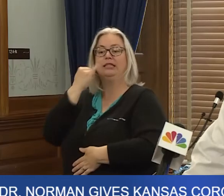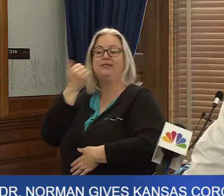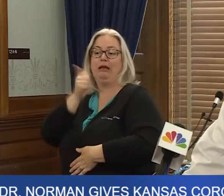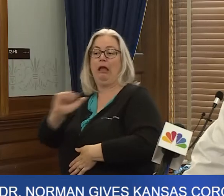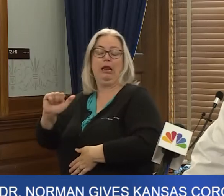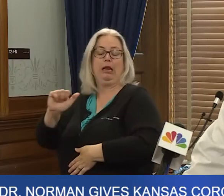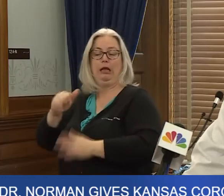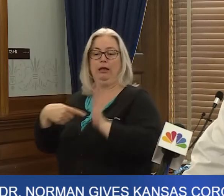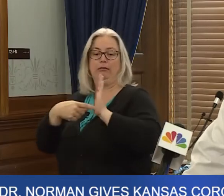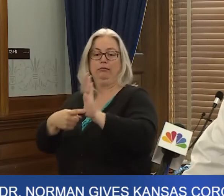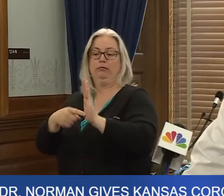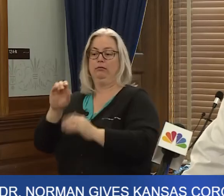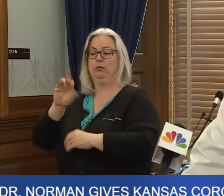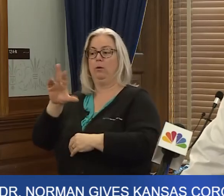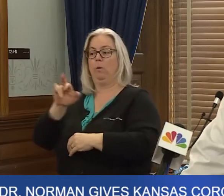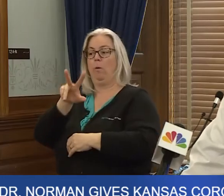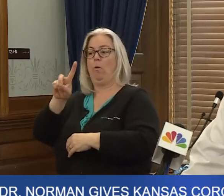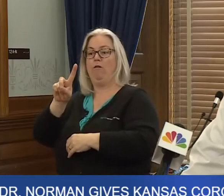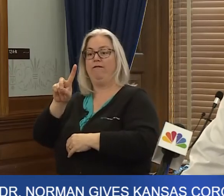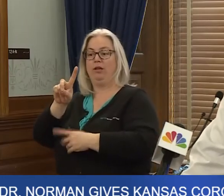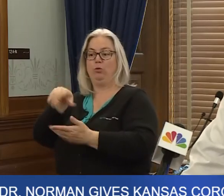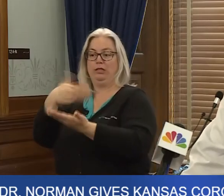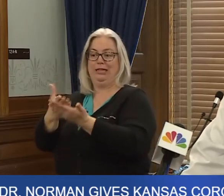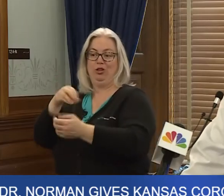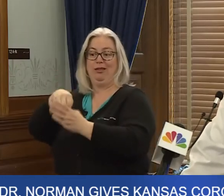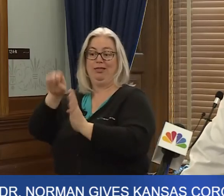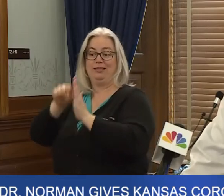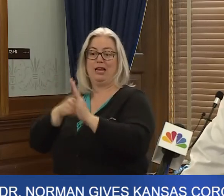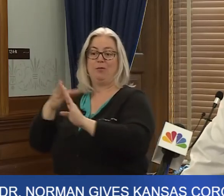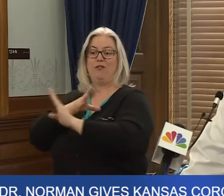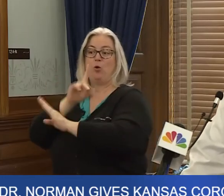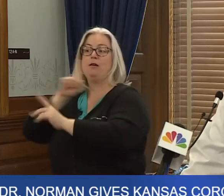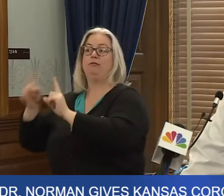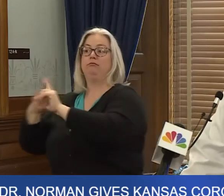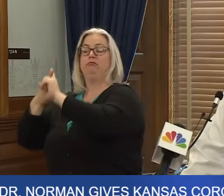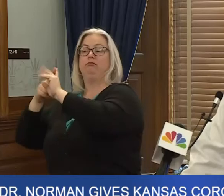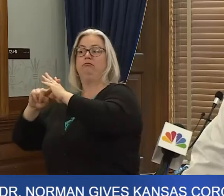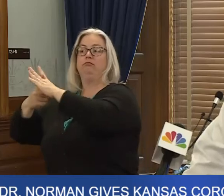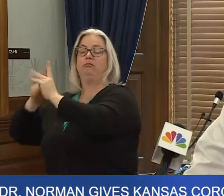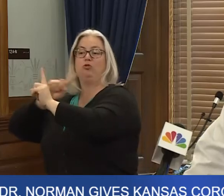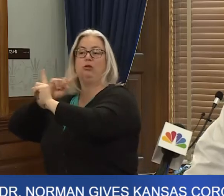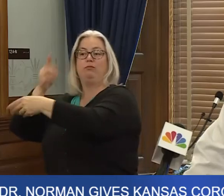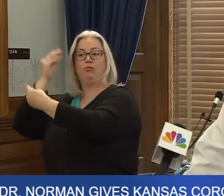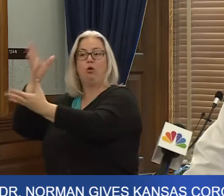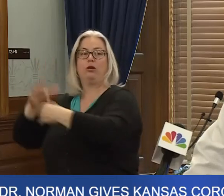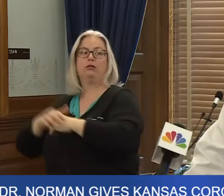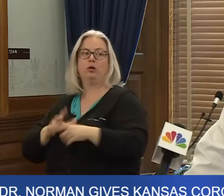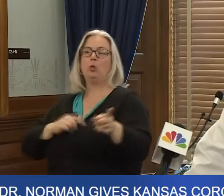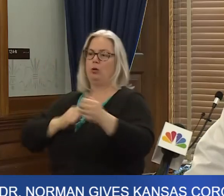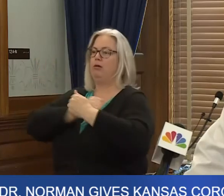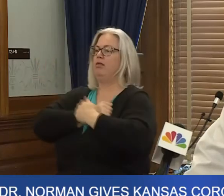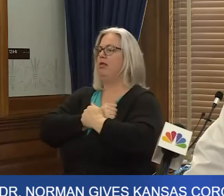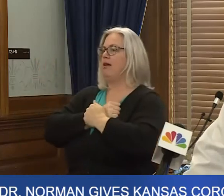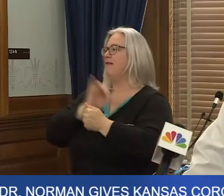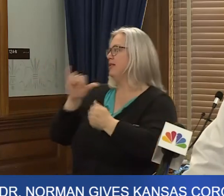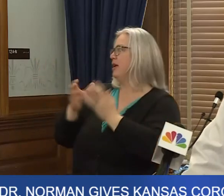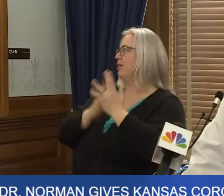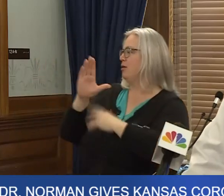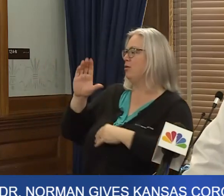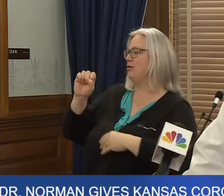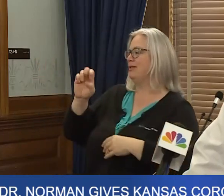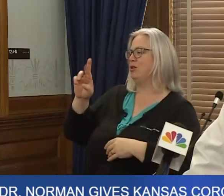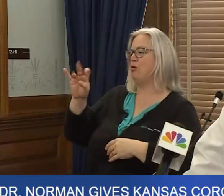that COVID-19 was here earlier than first reported? Yes, we would love to do that, doing the serology testing,